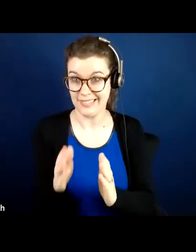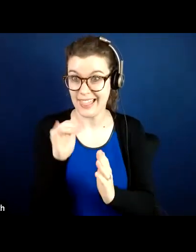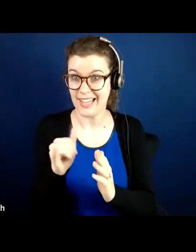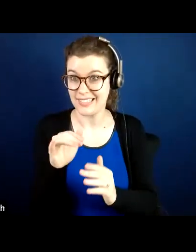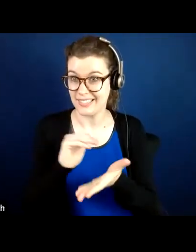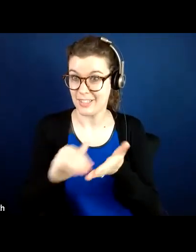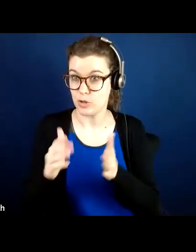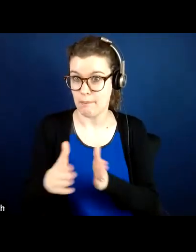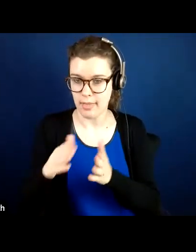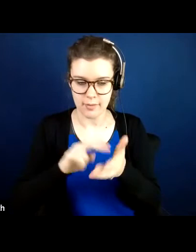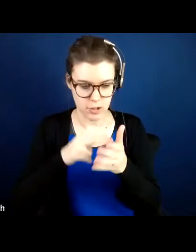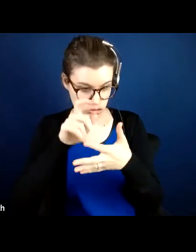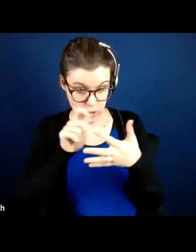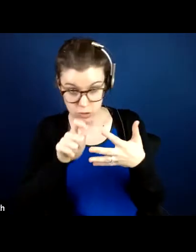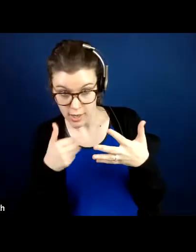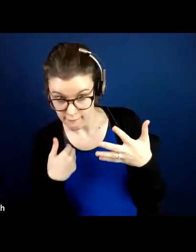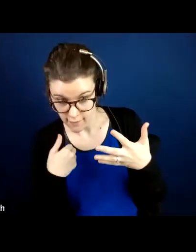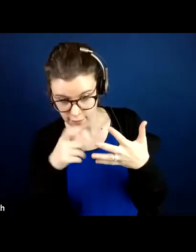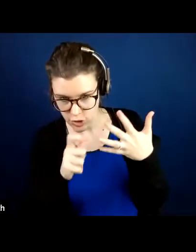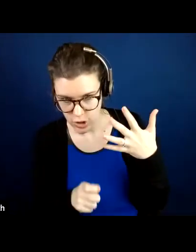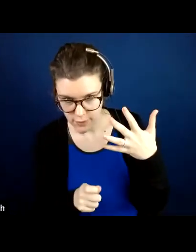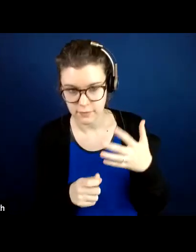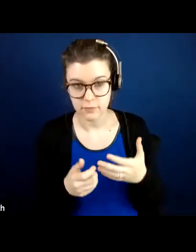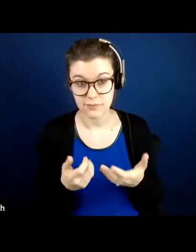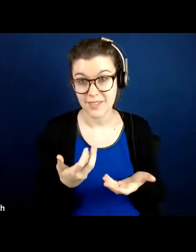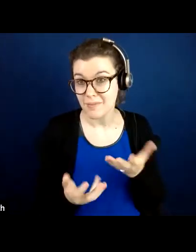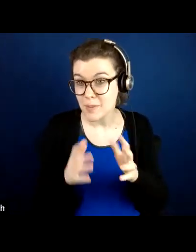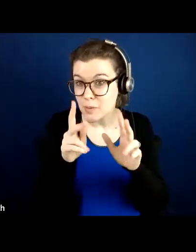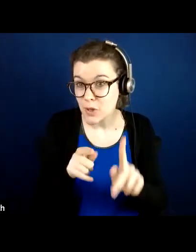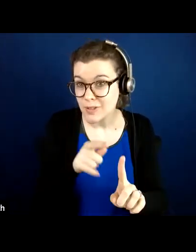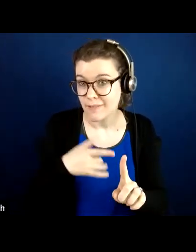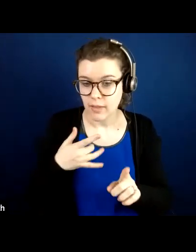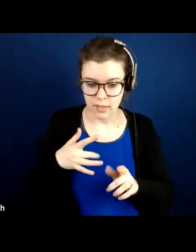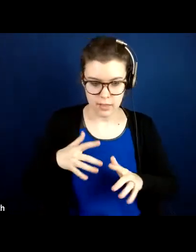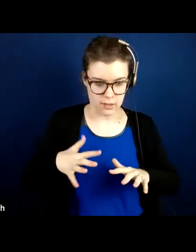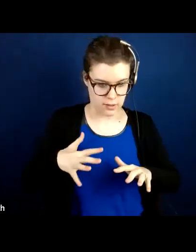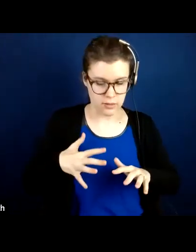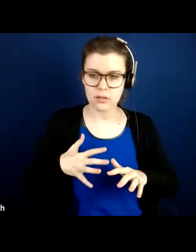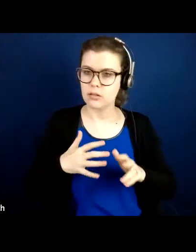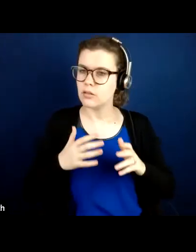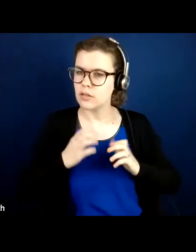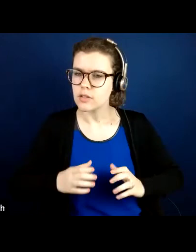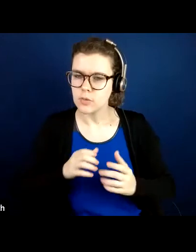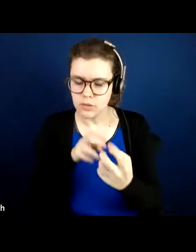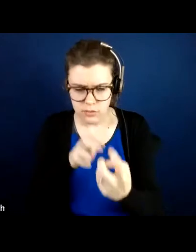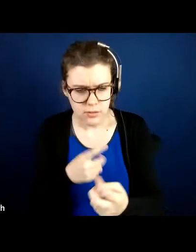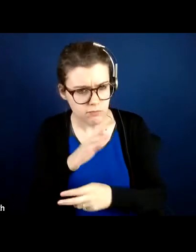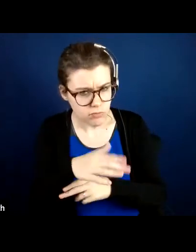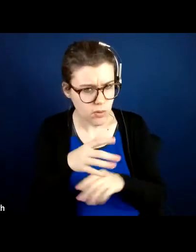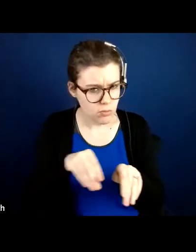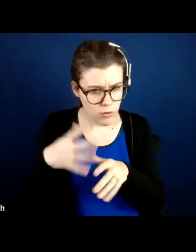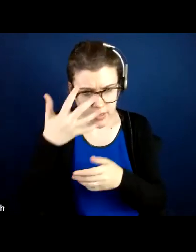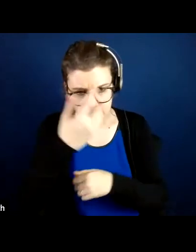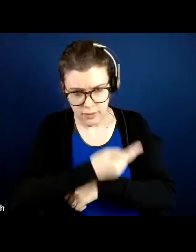place. Also, maybe addressing some anxiety and walking through the consumer what that move-in day is going to look